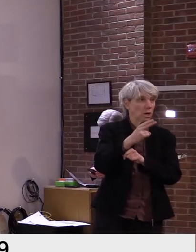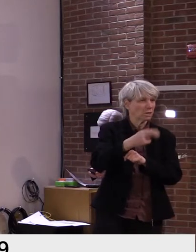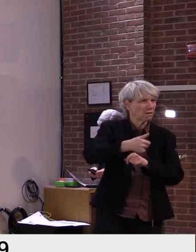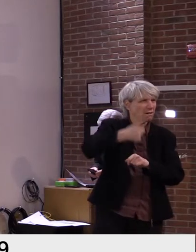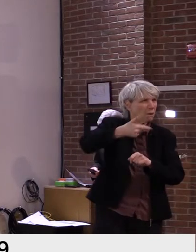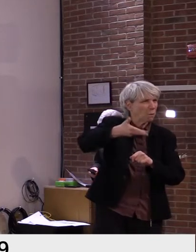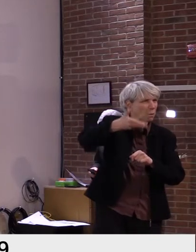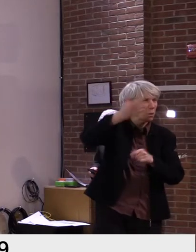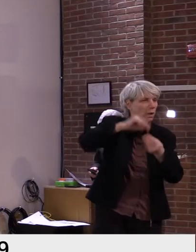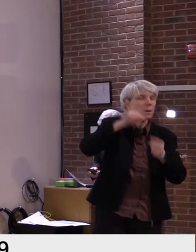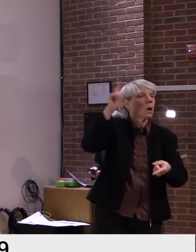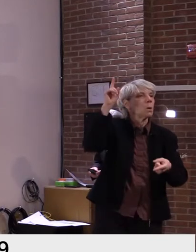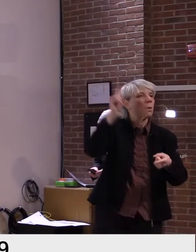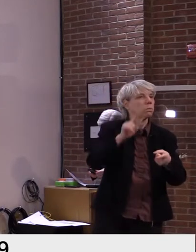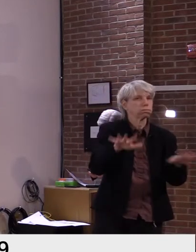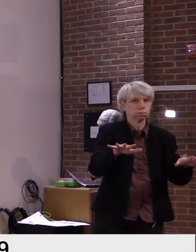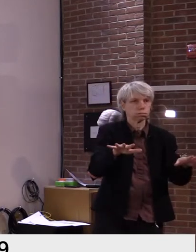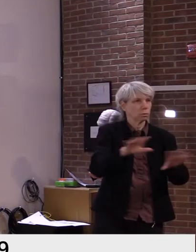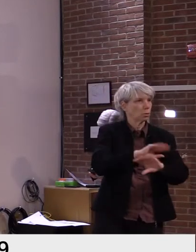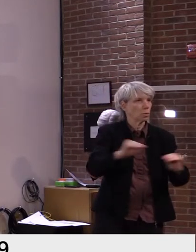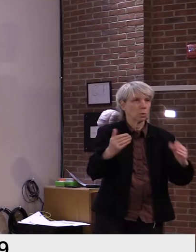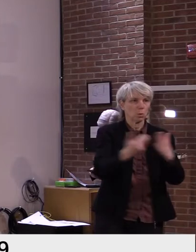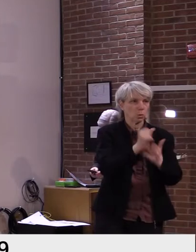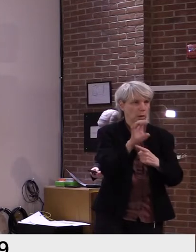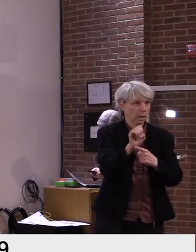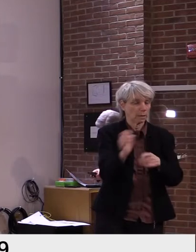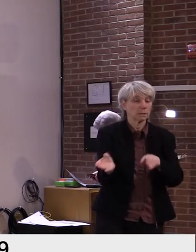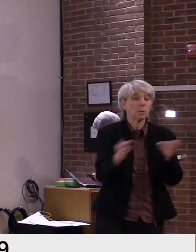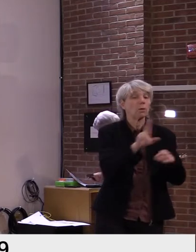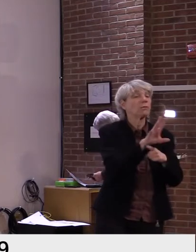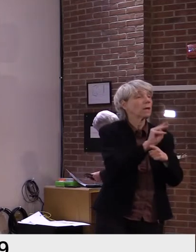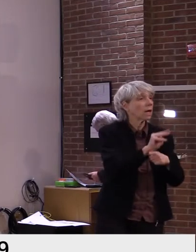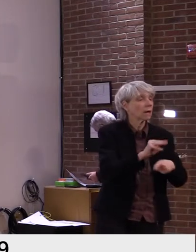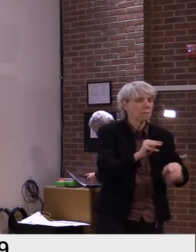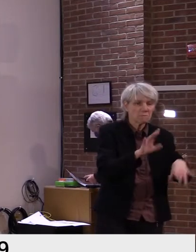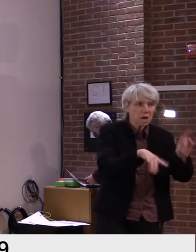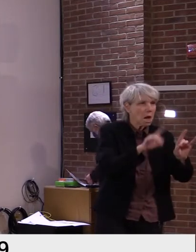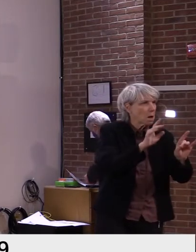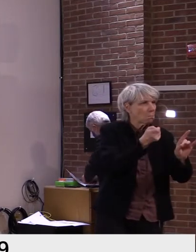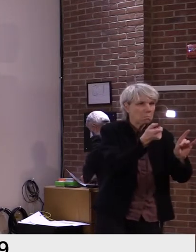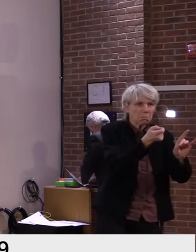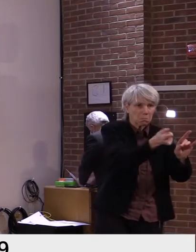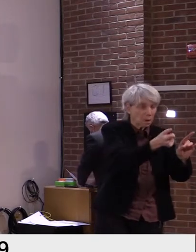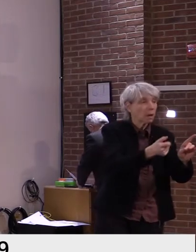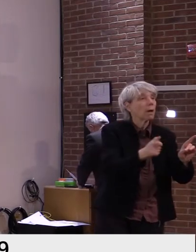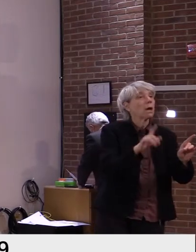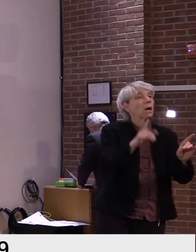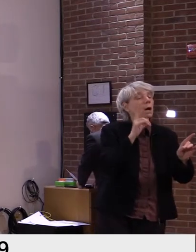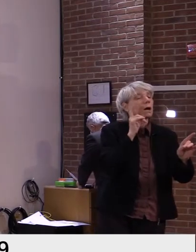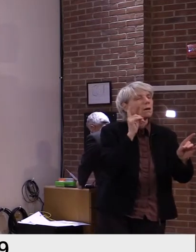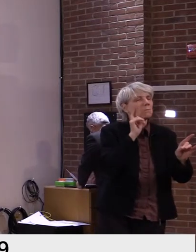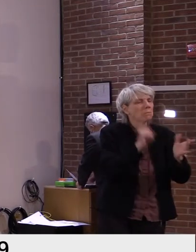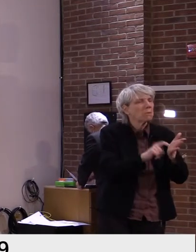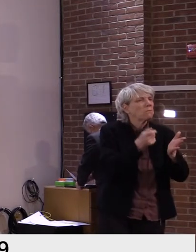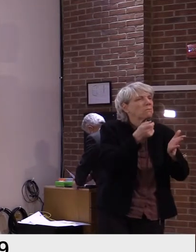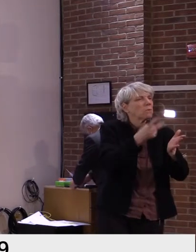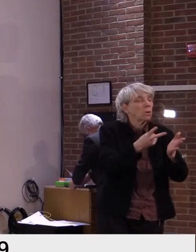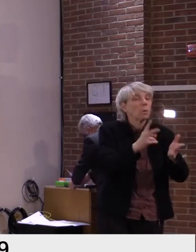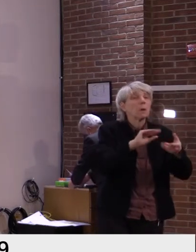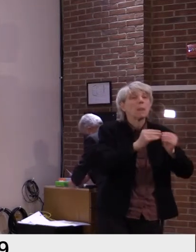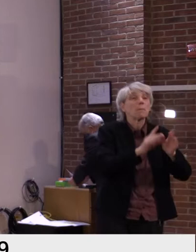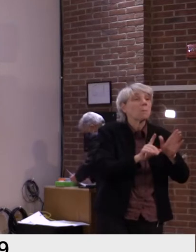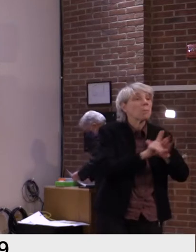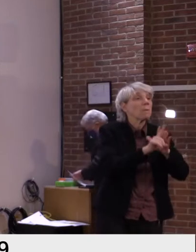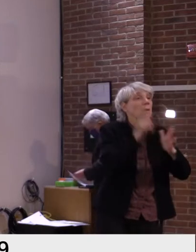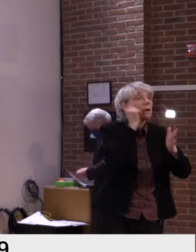have occurred regularly since the start of this semester, recent testing has shown a decrease in new case rates. Our teams